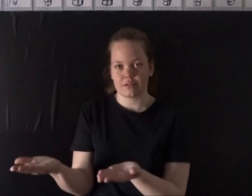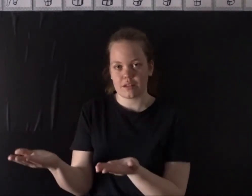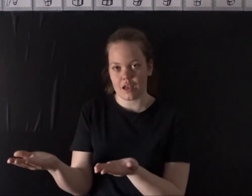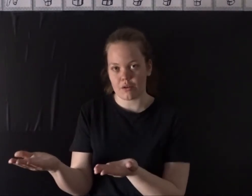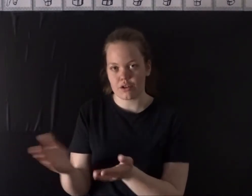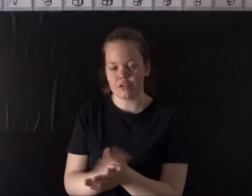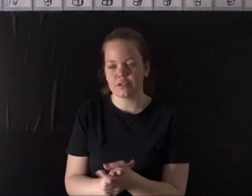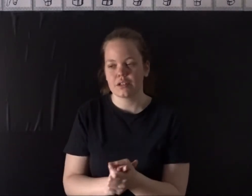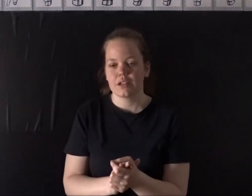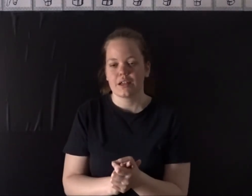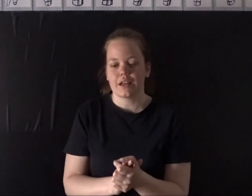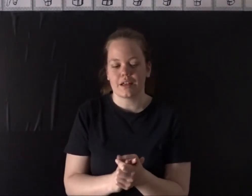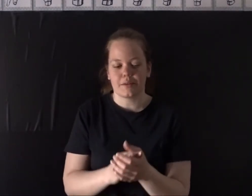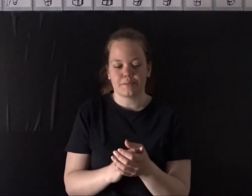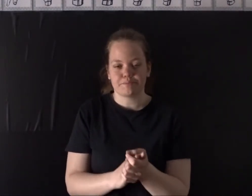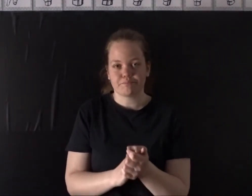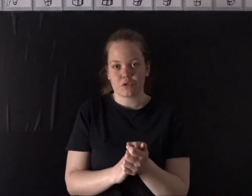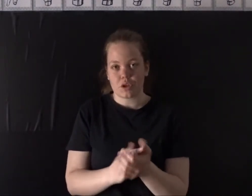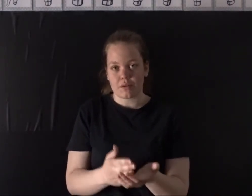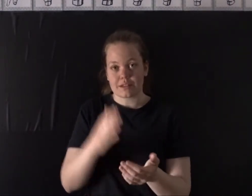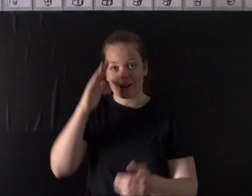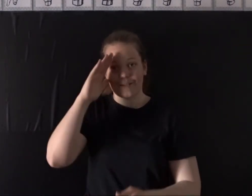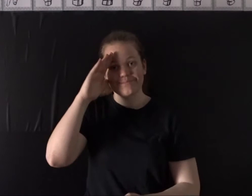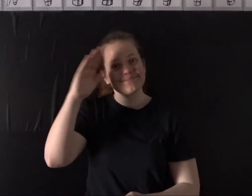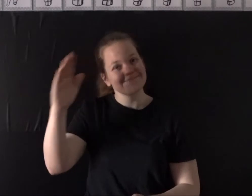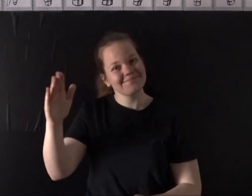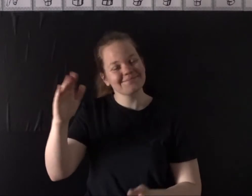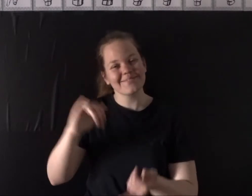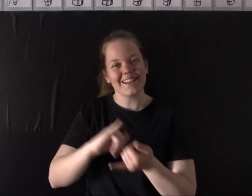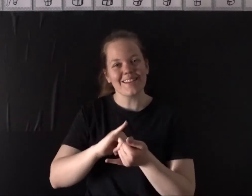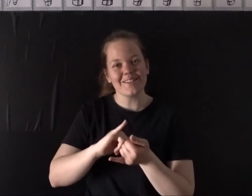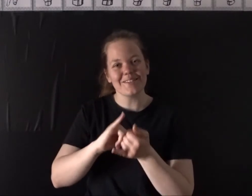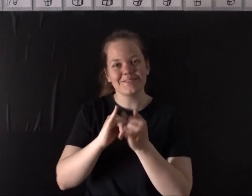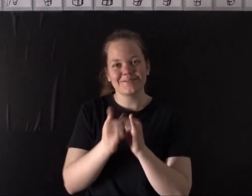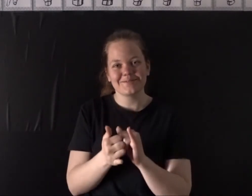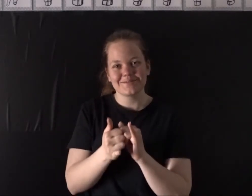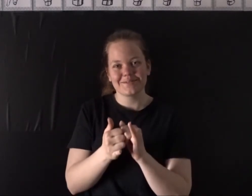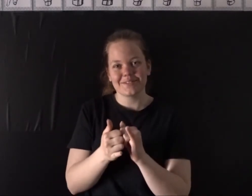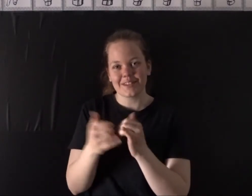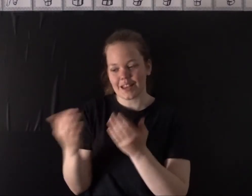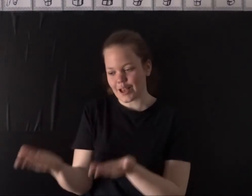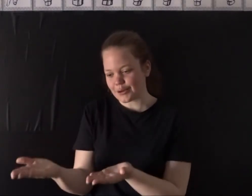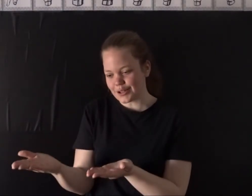how are you? So I would say, hello, how are you?